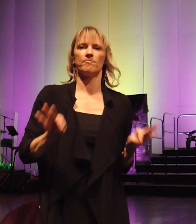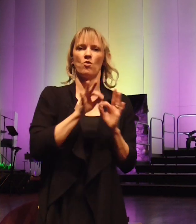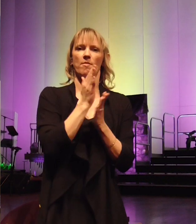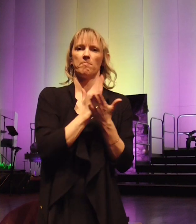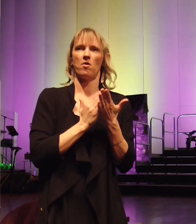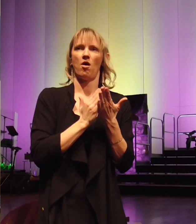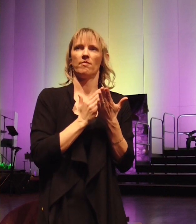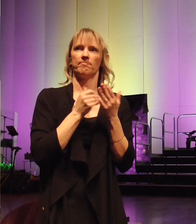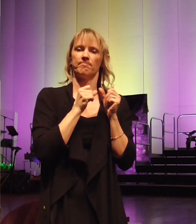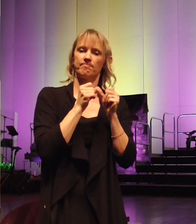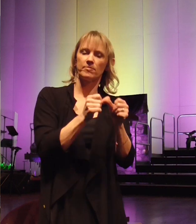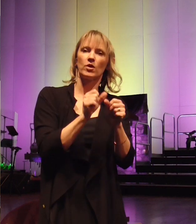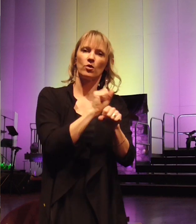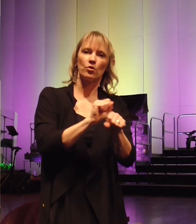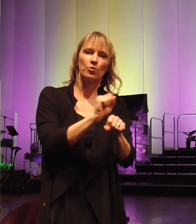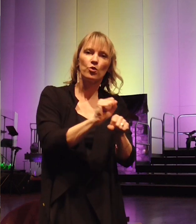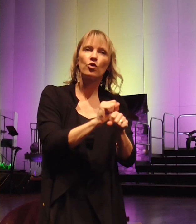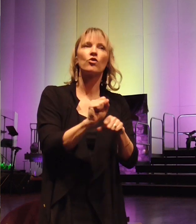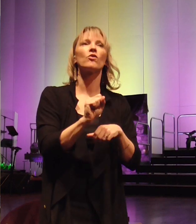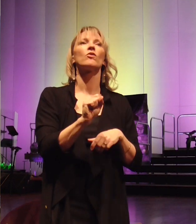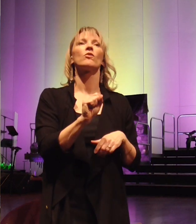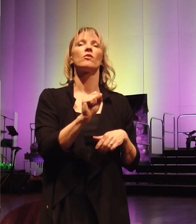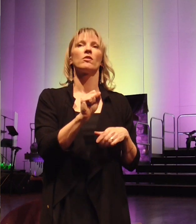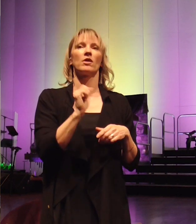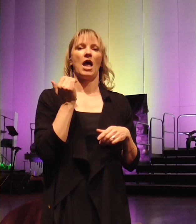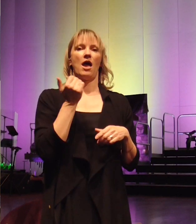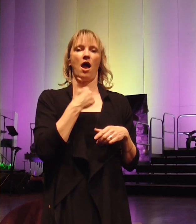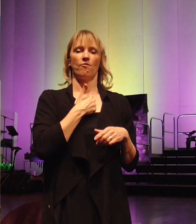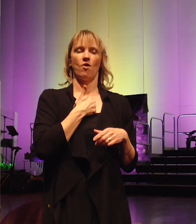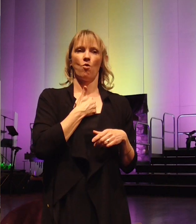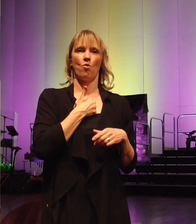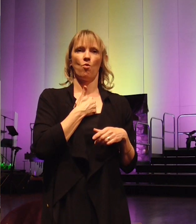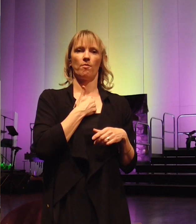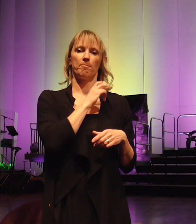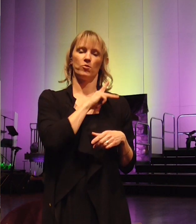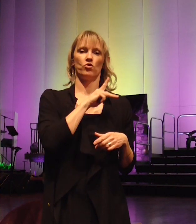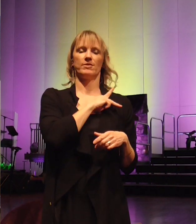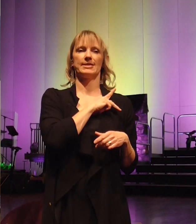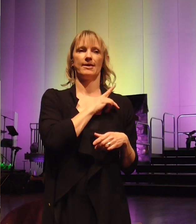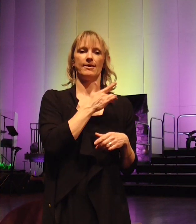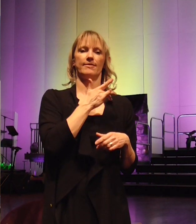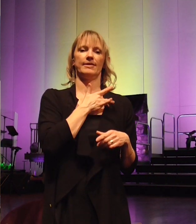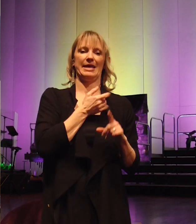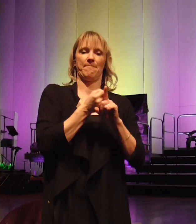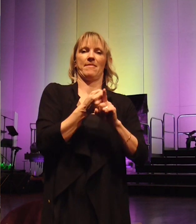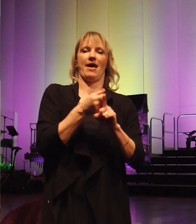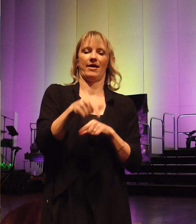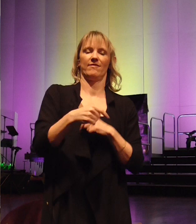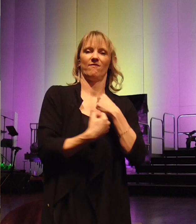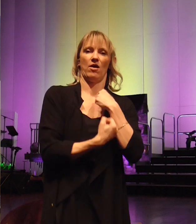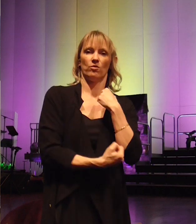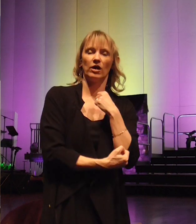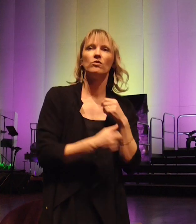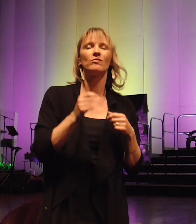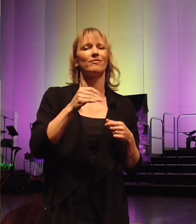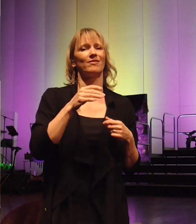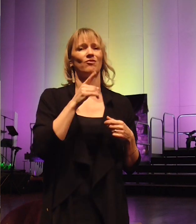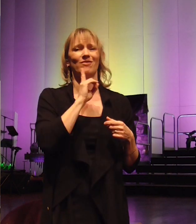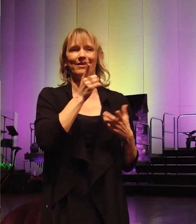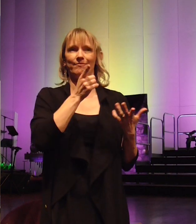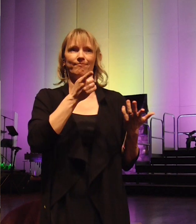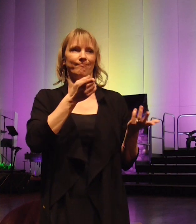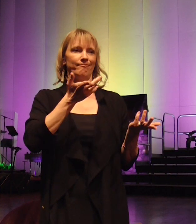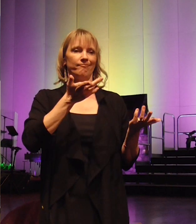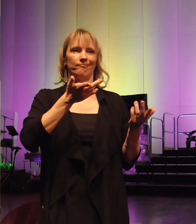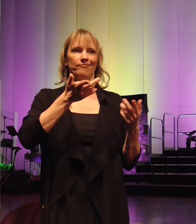of continuing the work and extending our own personal touch to the foundation. So this was a no-brainer from